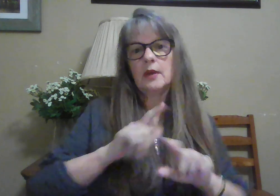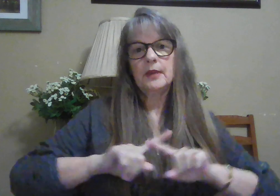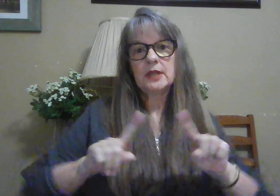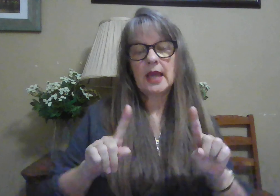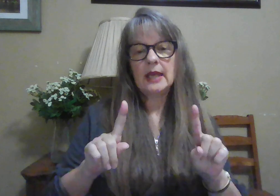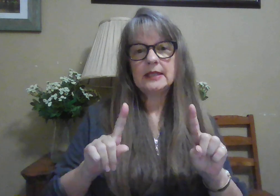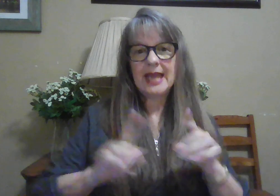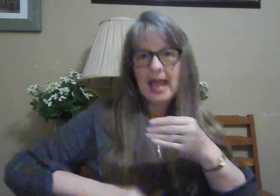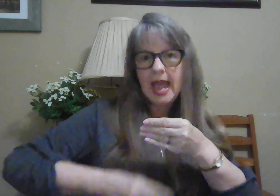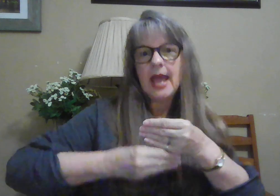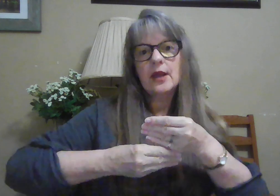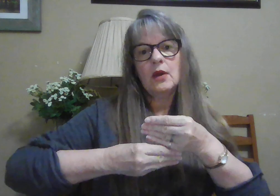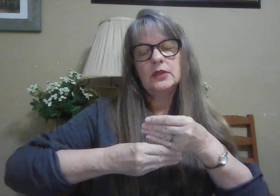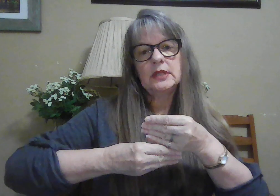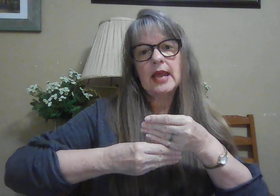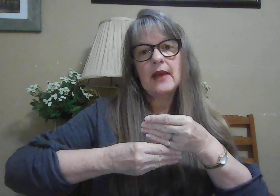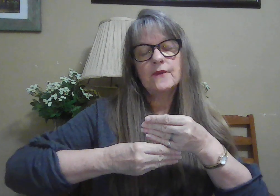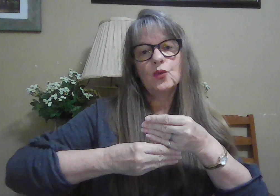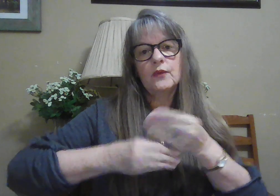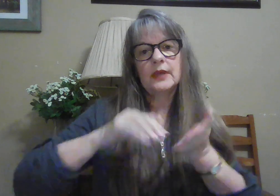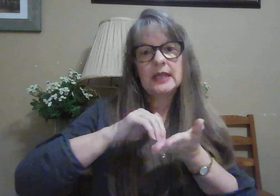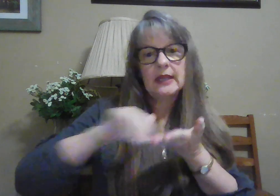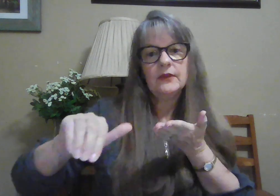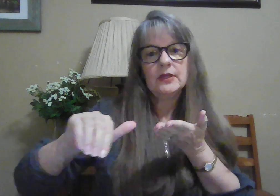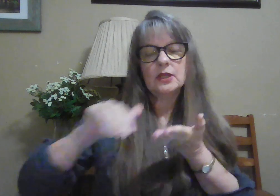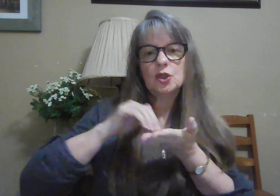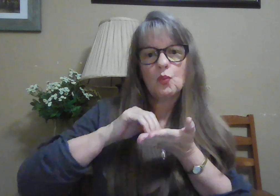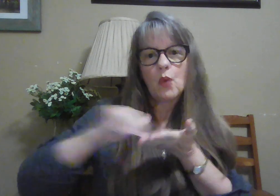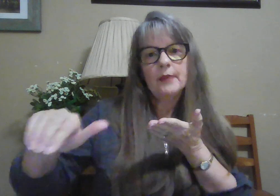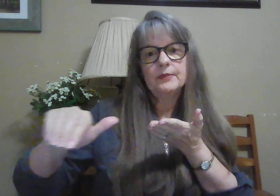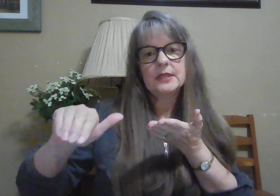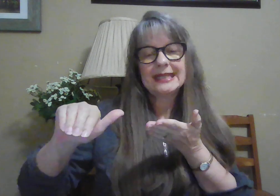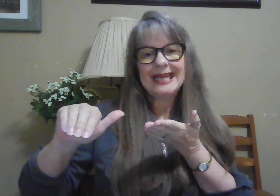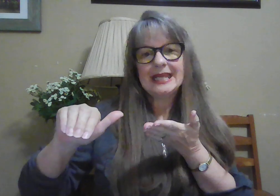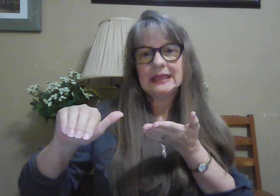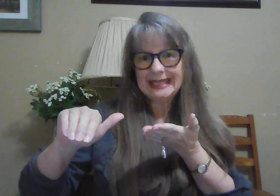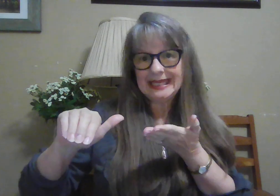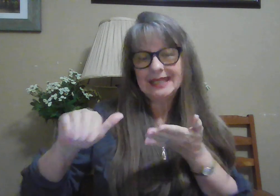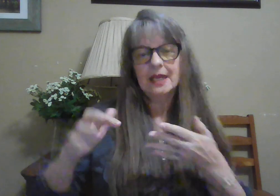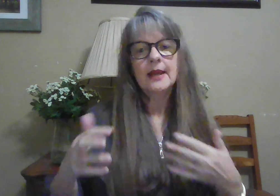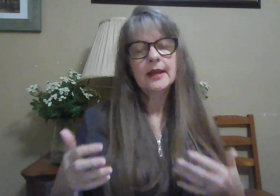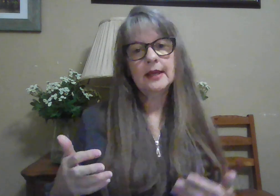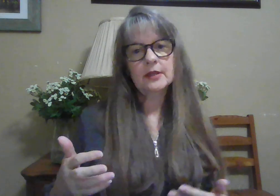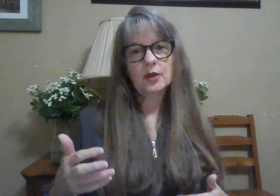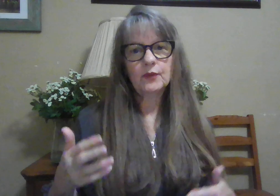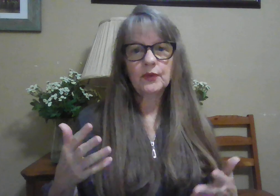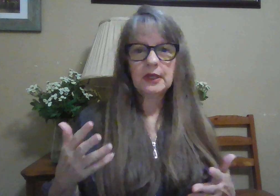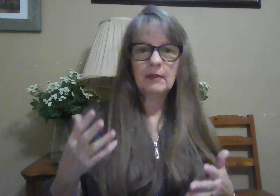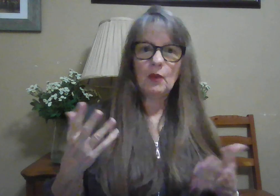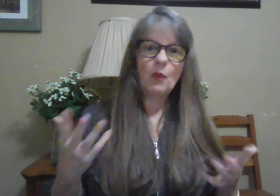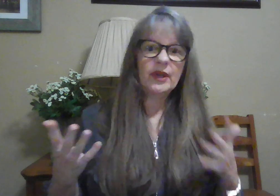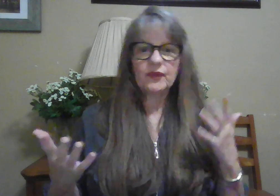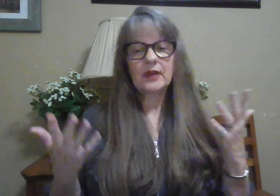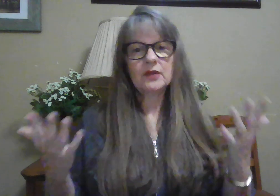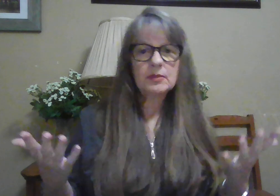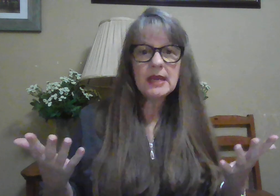but to add on to that for forgiveness is to wipe the slate clean. And so if you're thinking about, well, what does forgiveness mean?